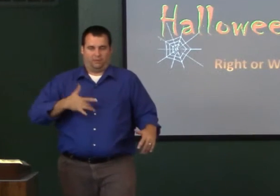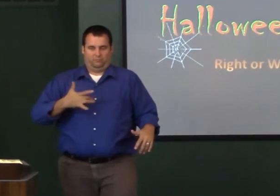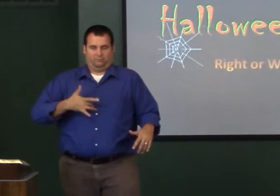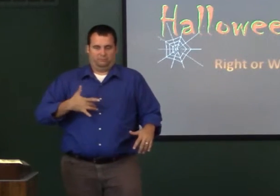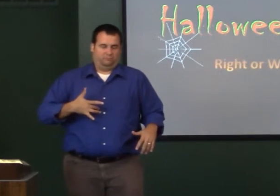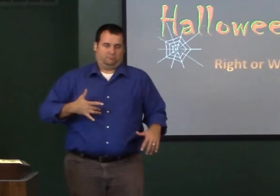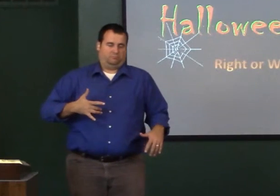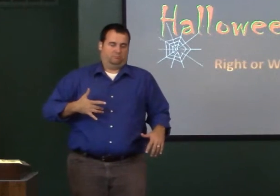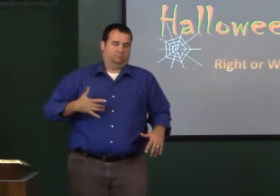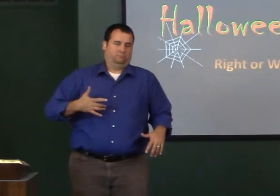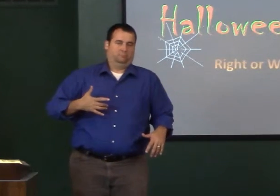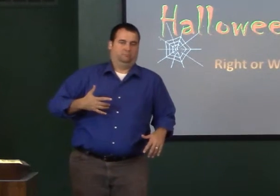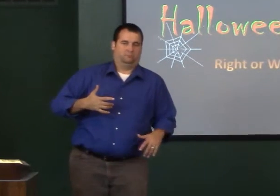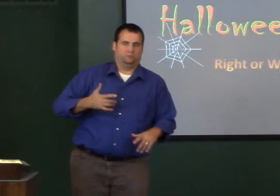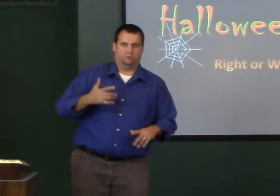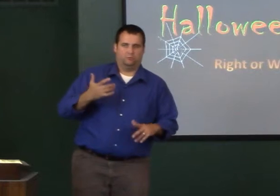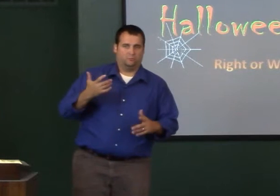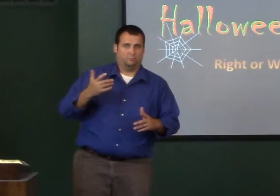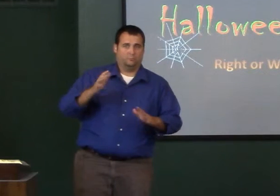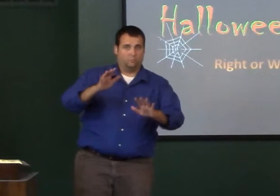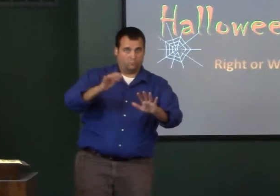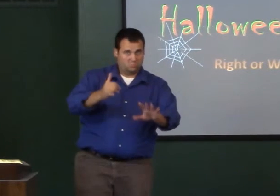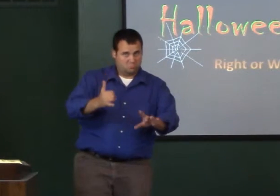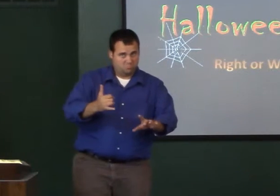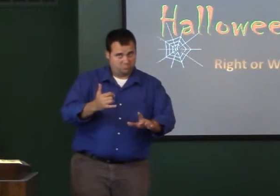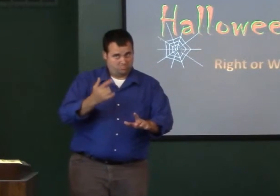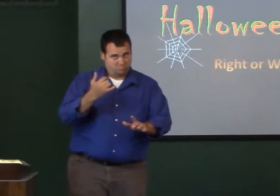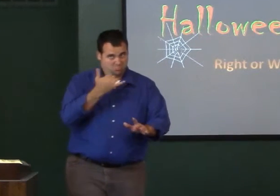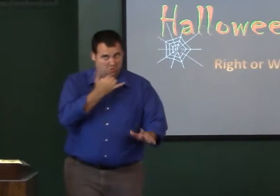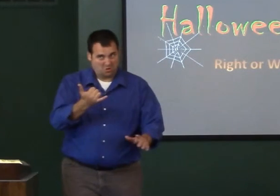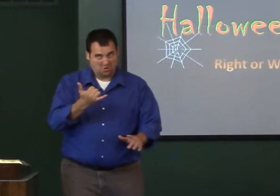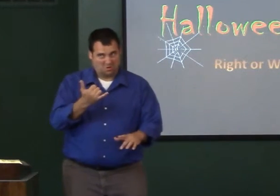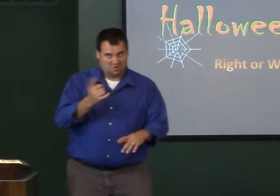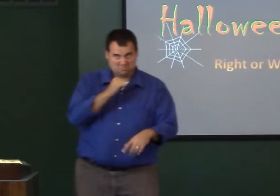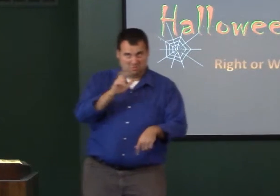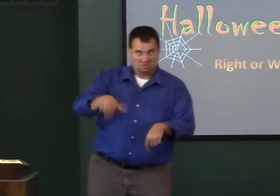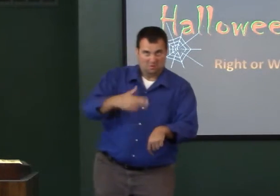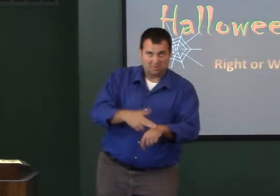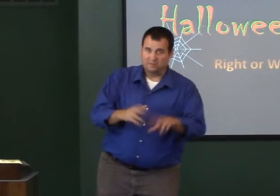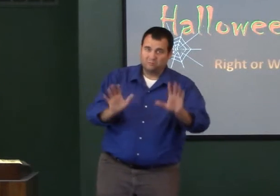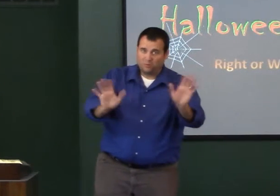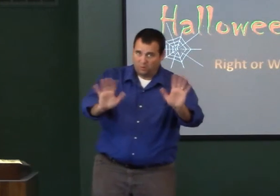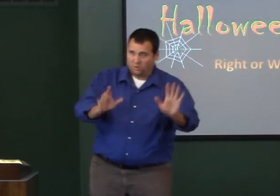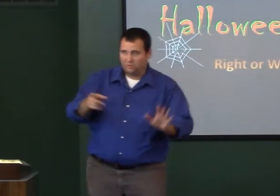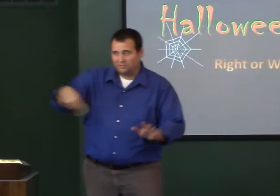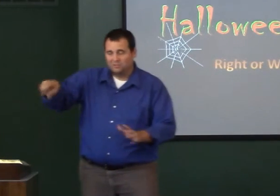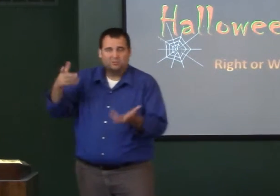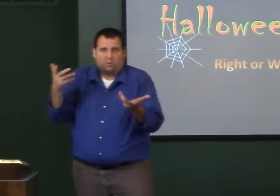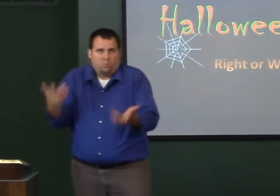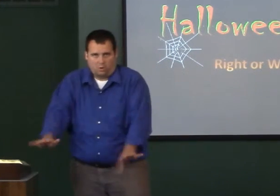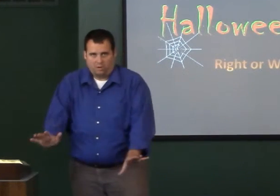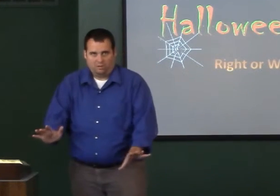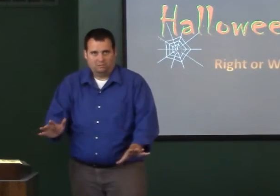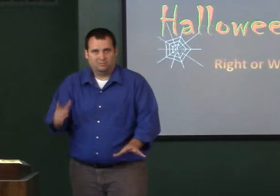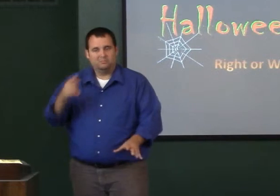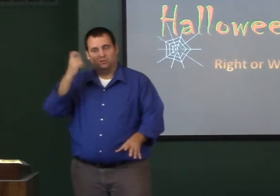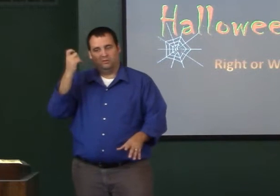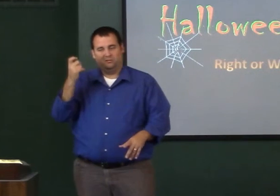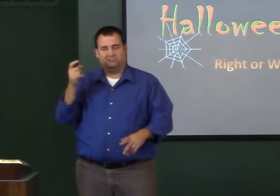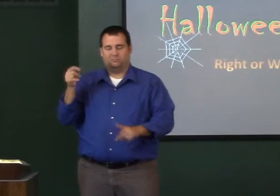just lost the support because they feel that is wrong, that is not natural. No, if